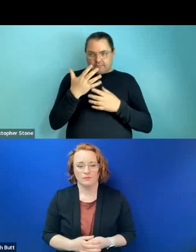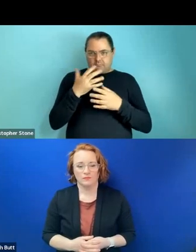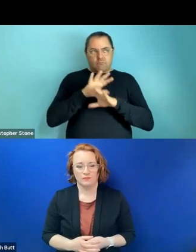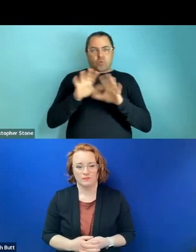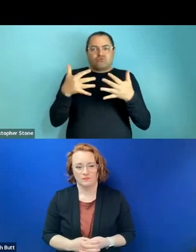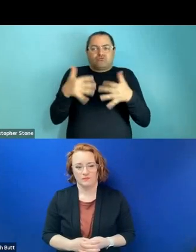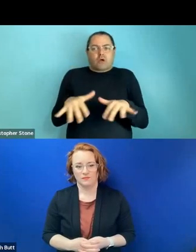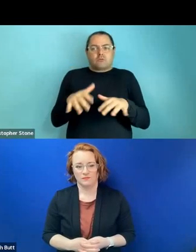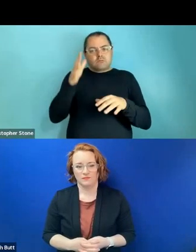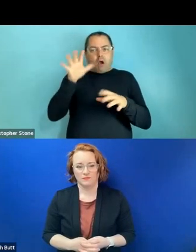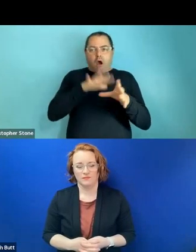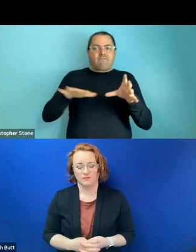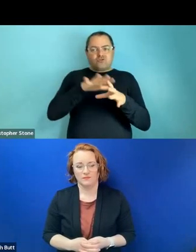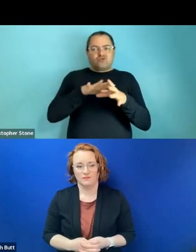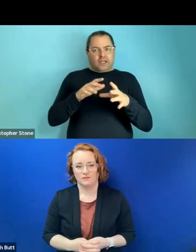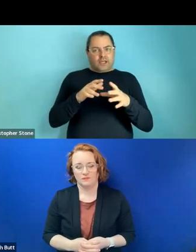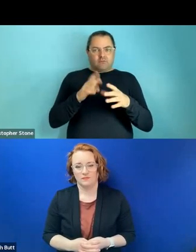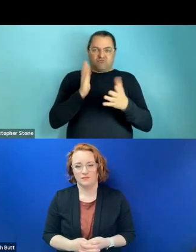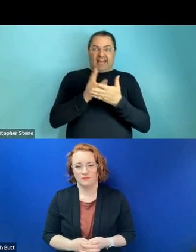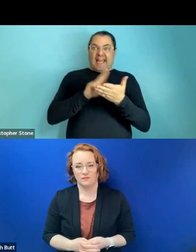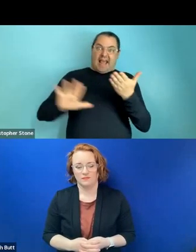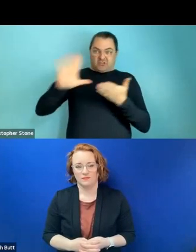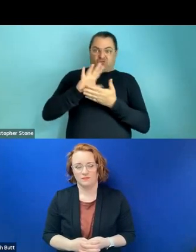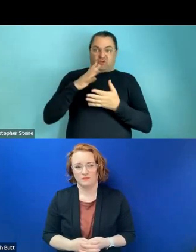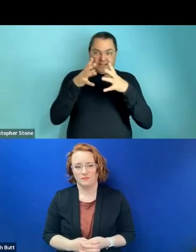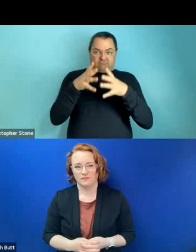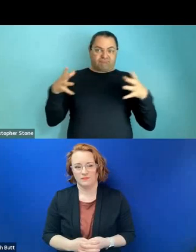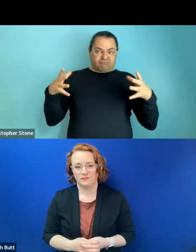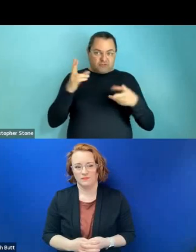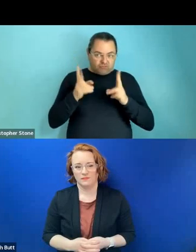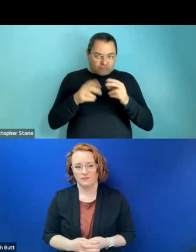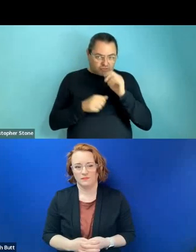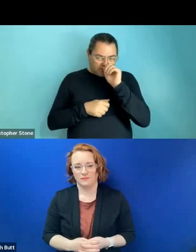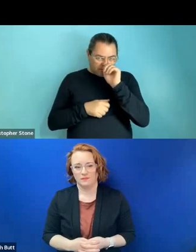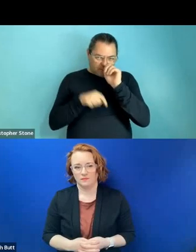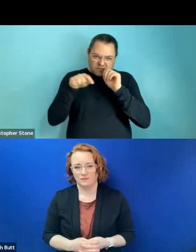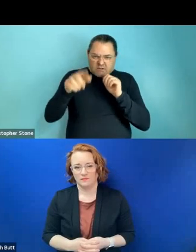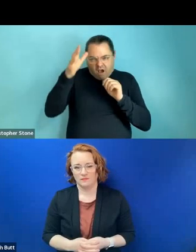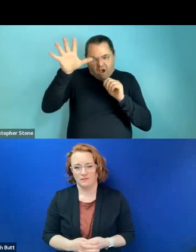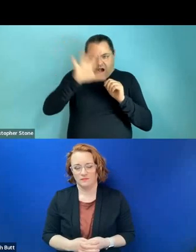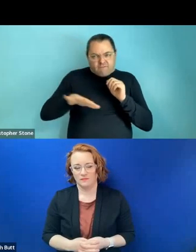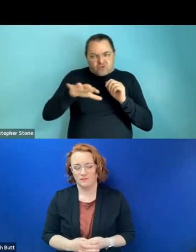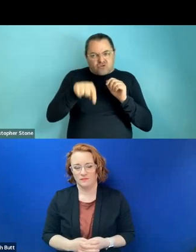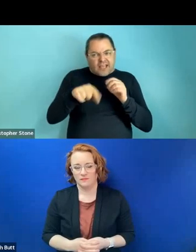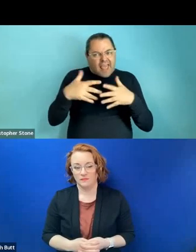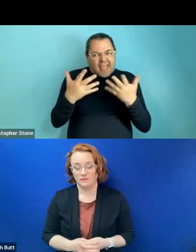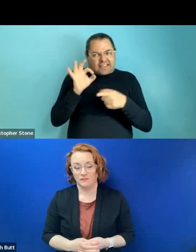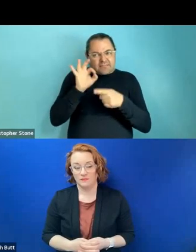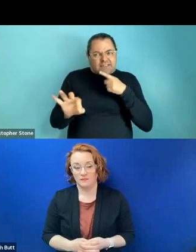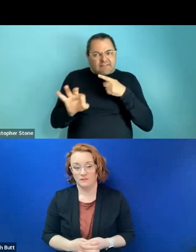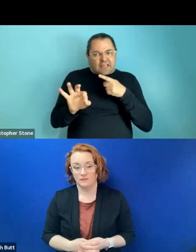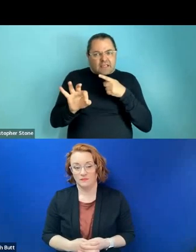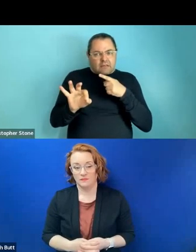Hertfordshire challenge to get more interpreters. This is on a national level, but specifically to Hertfordshire, are there any particular demands? Is the